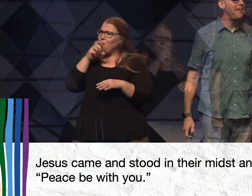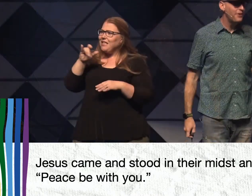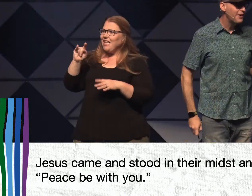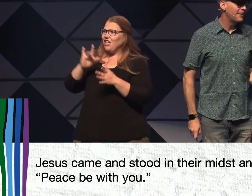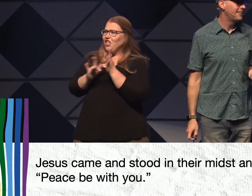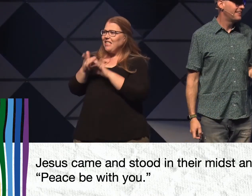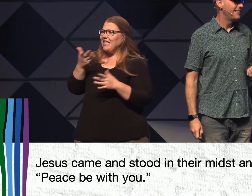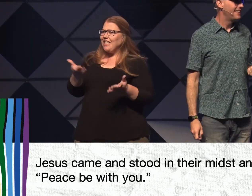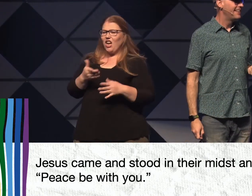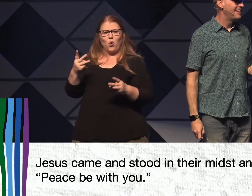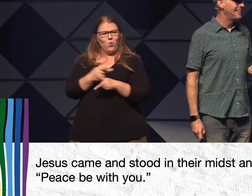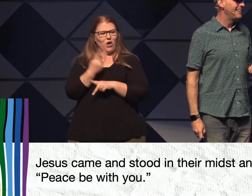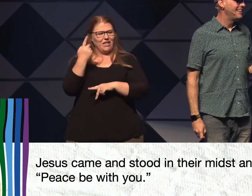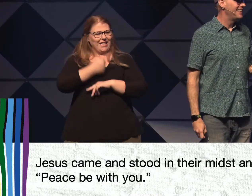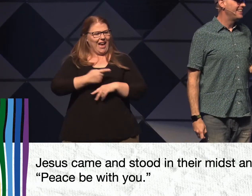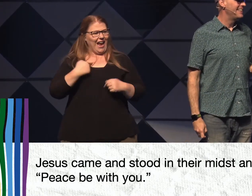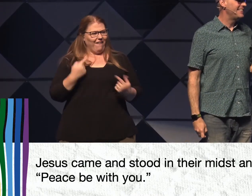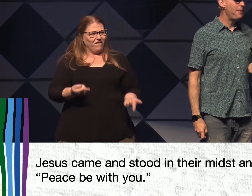day ever.